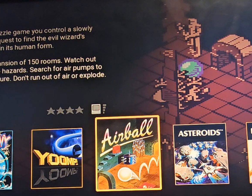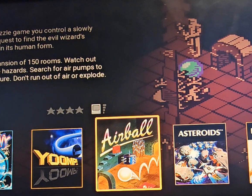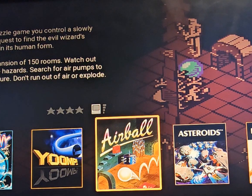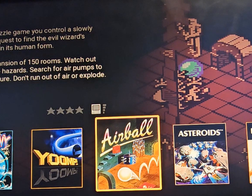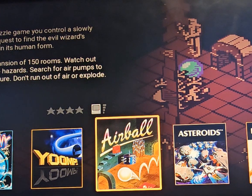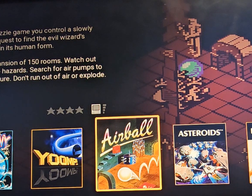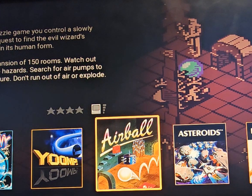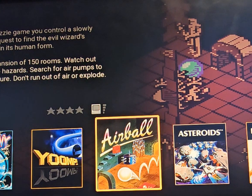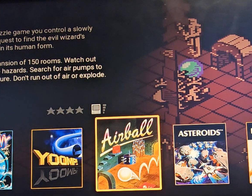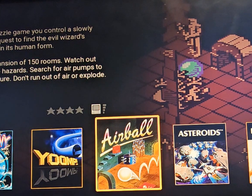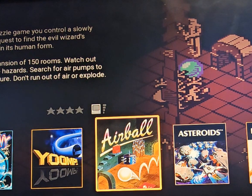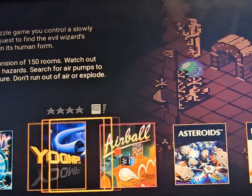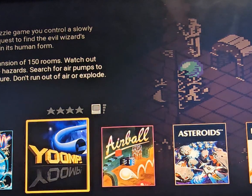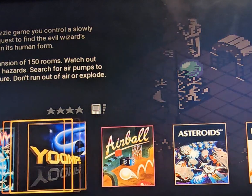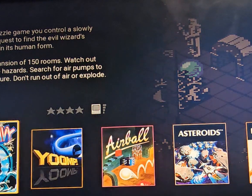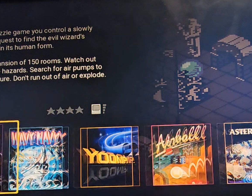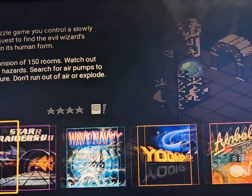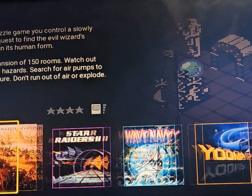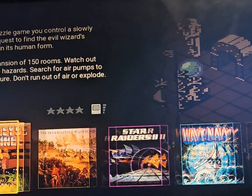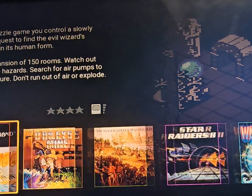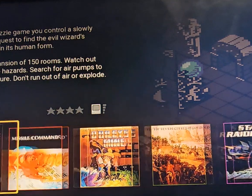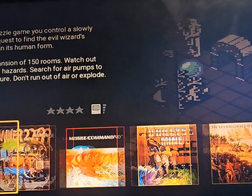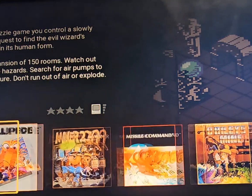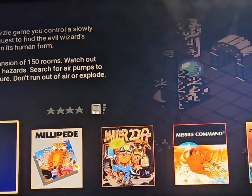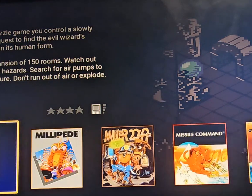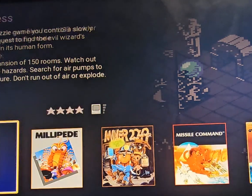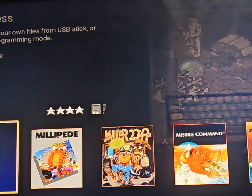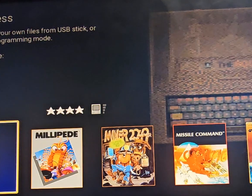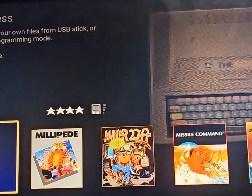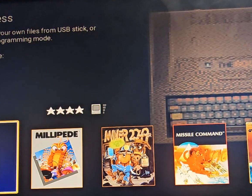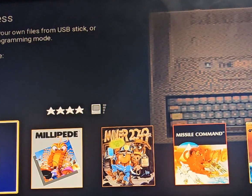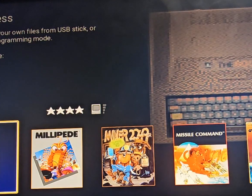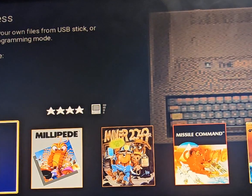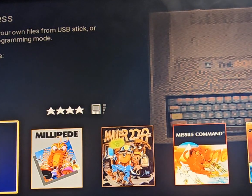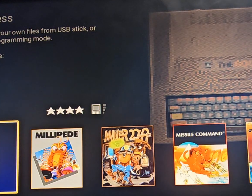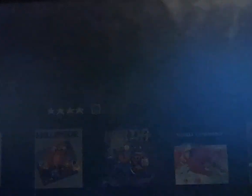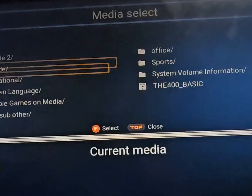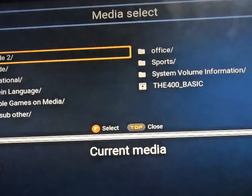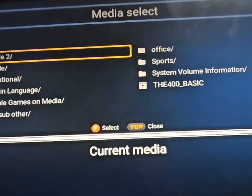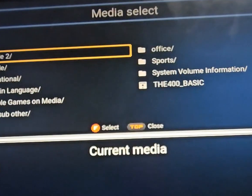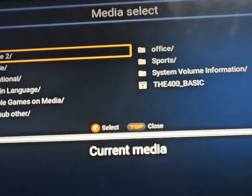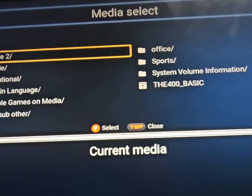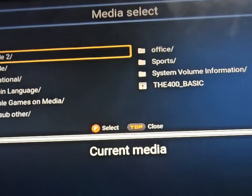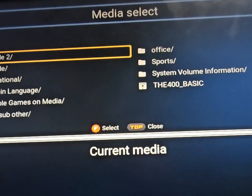I've been going through new games I've uploaded from